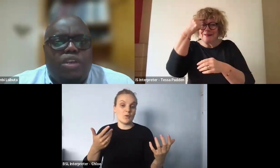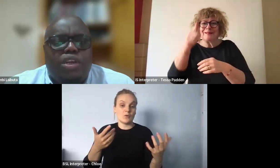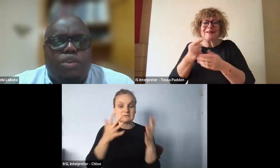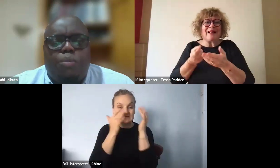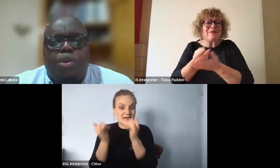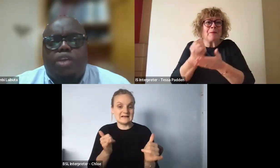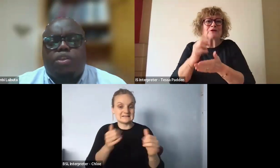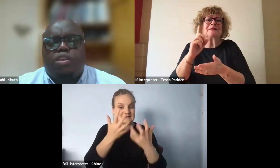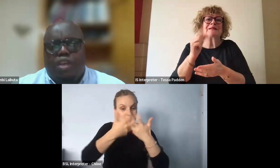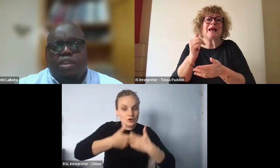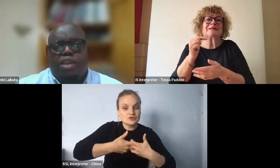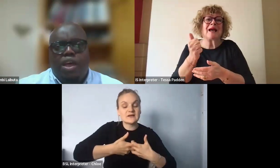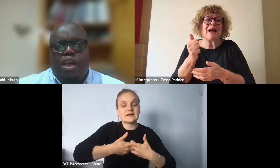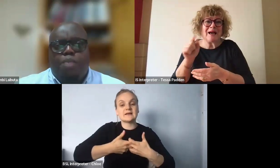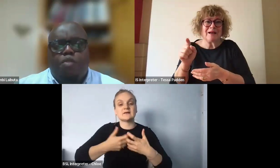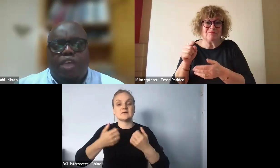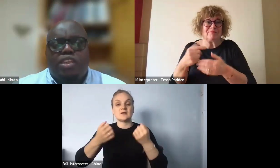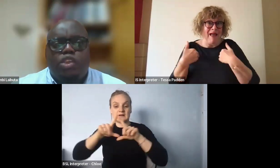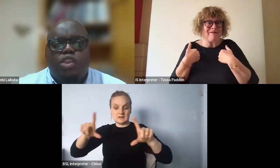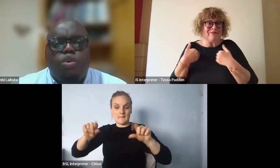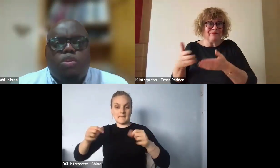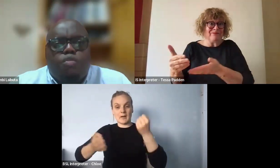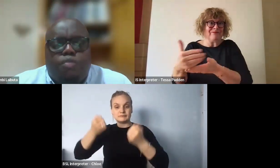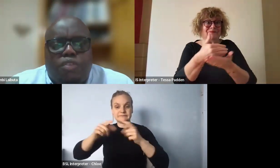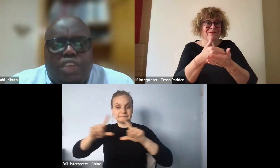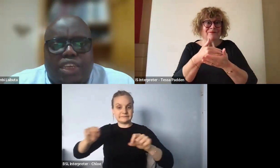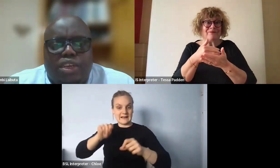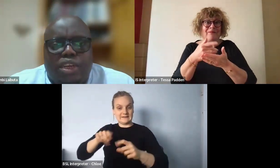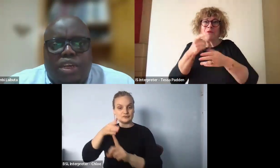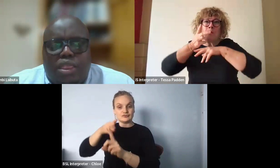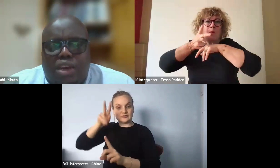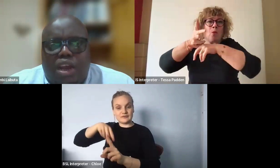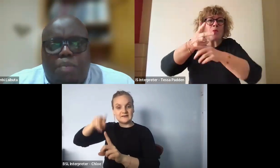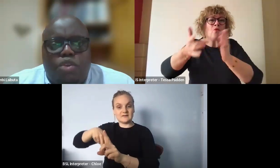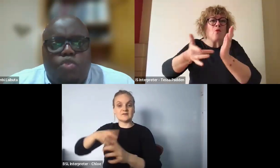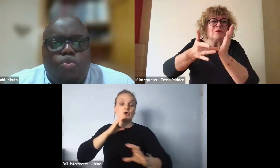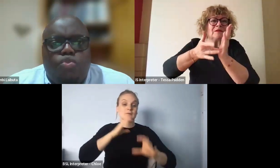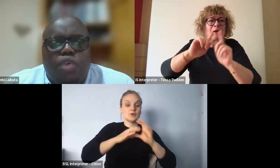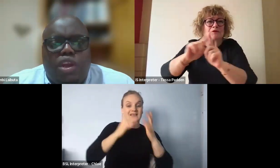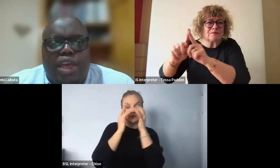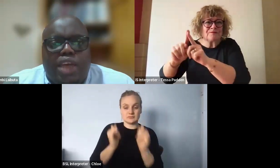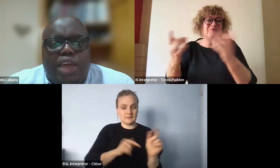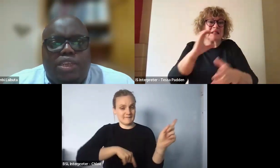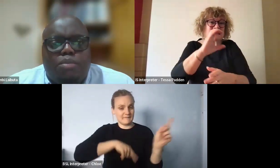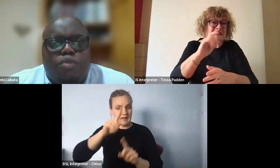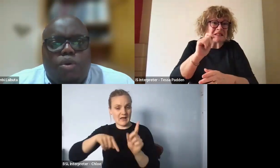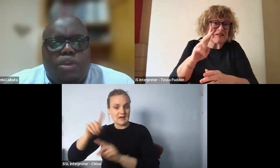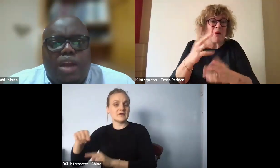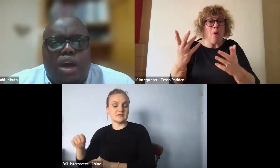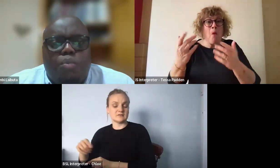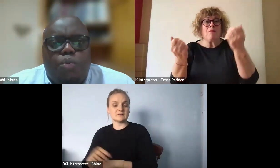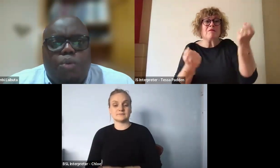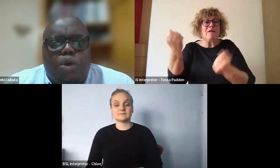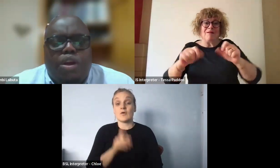plate readers, or communication surveillance. It provides this host of data that can be used to train AI systems. Of